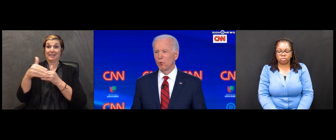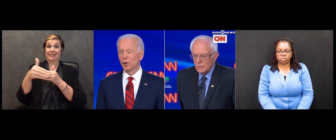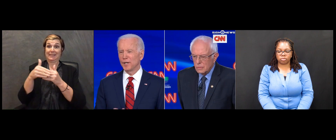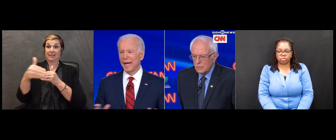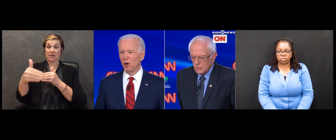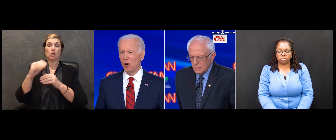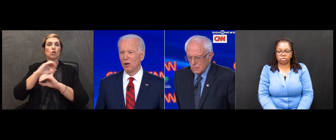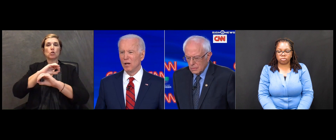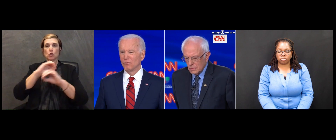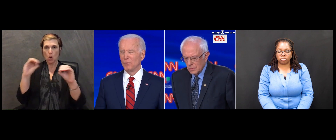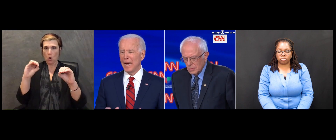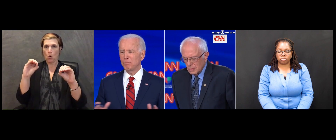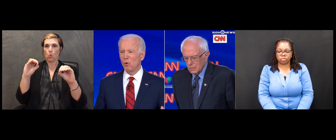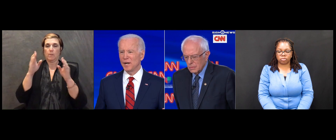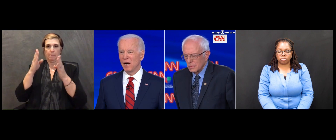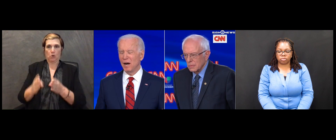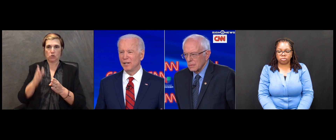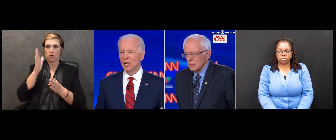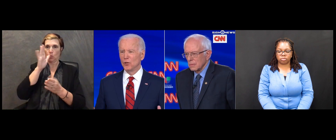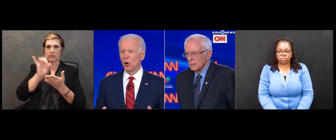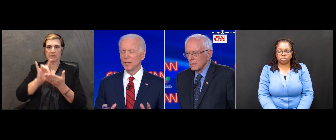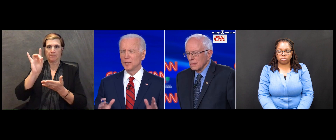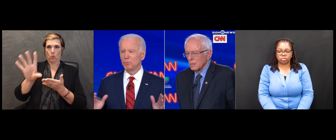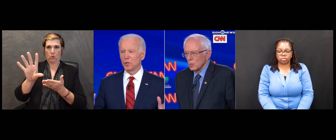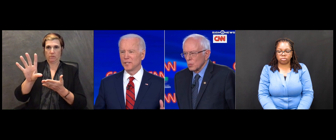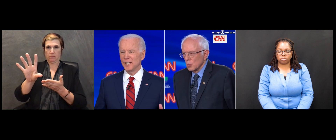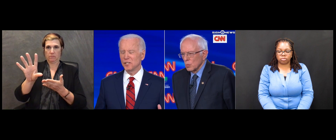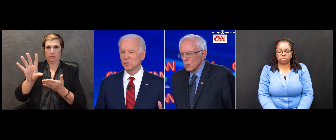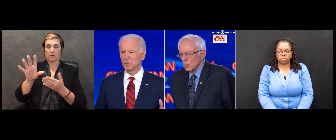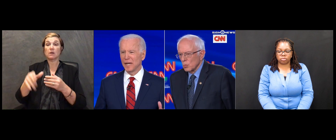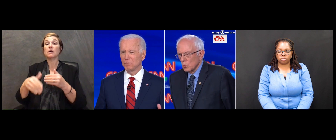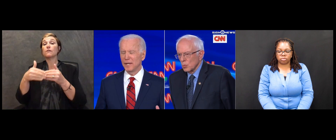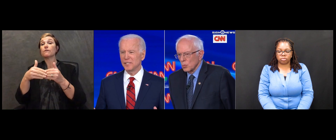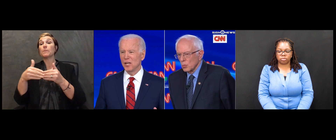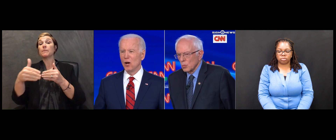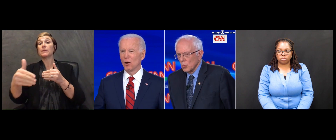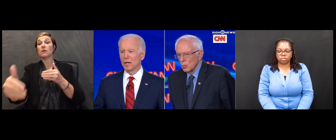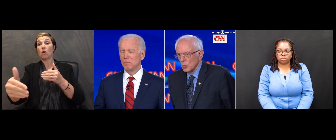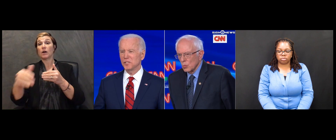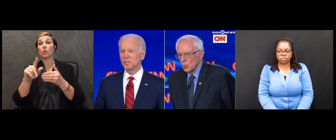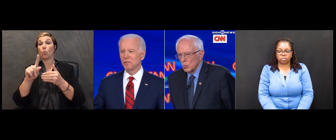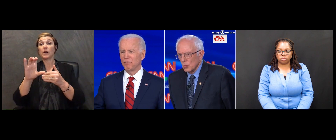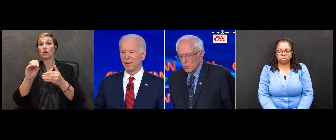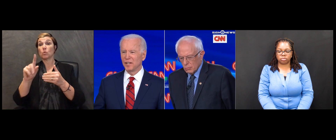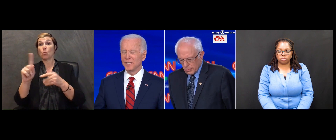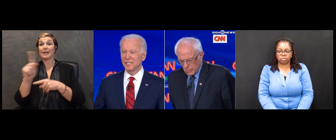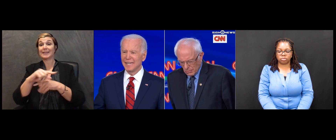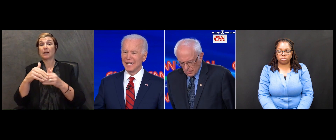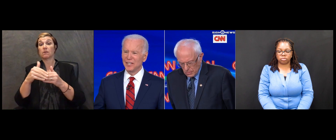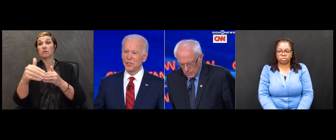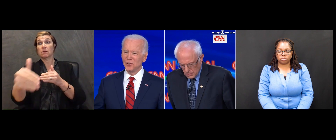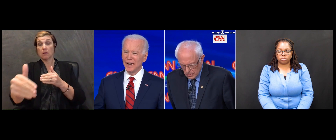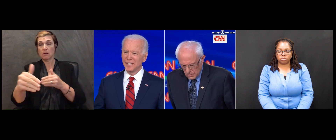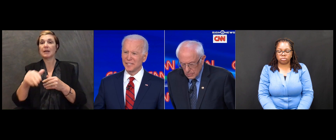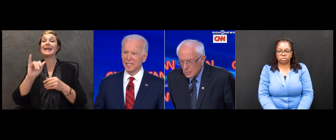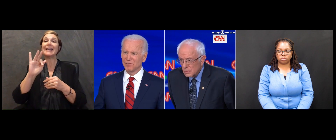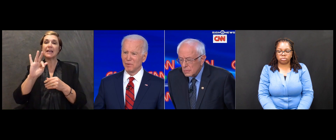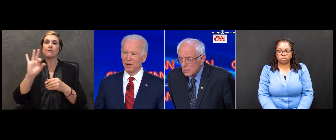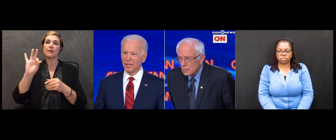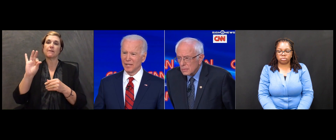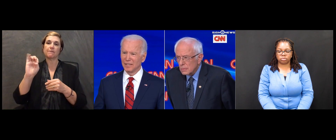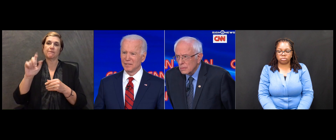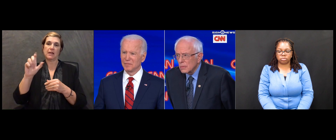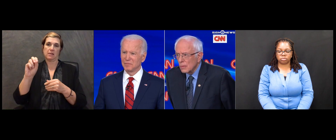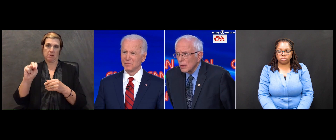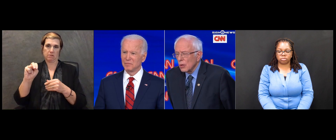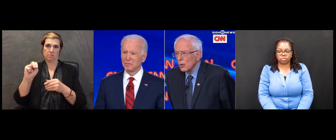be deported at all. From that point on, the only deportations that will take place are commissions of felonies in the United States of